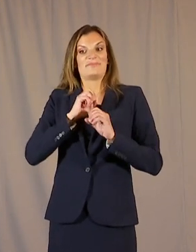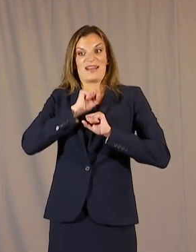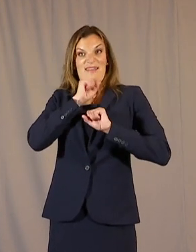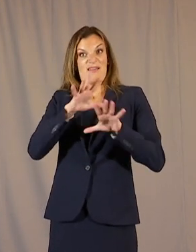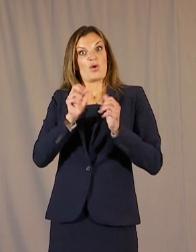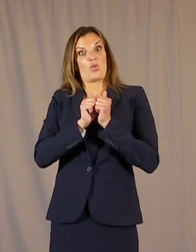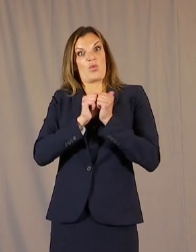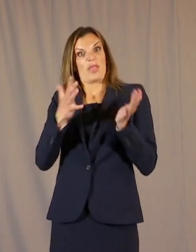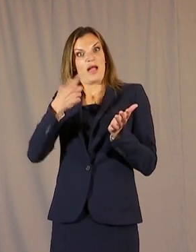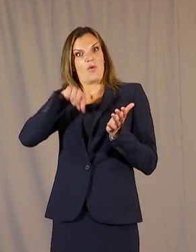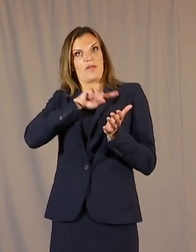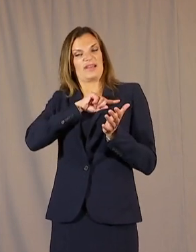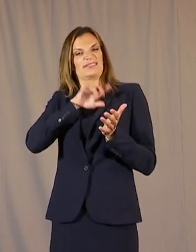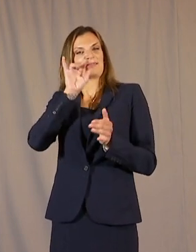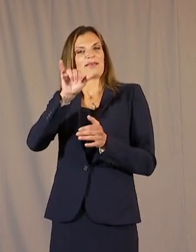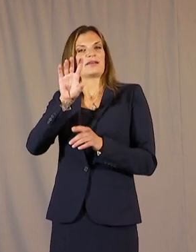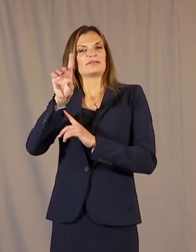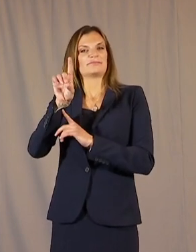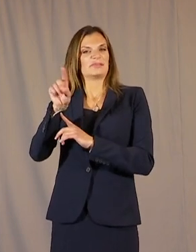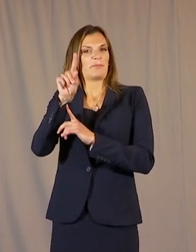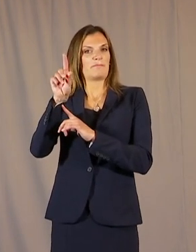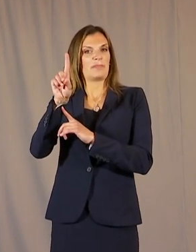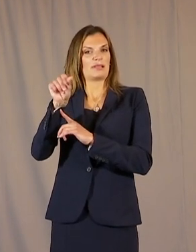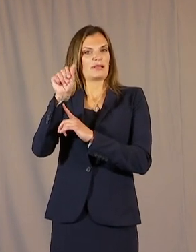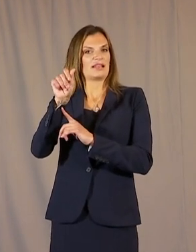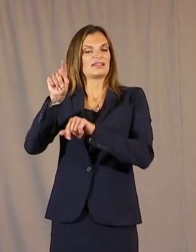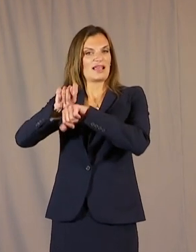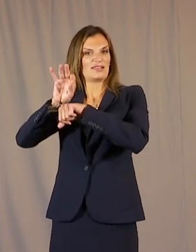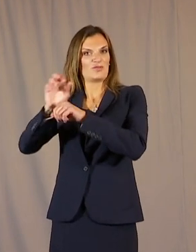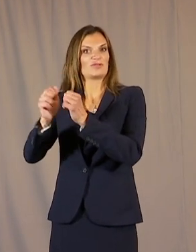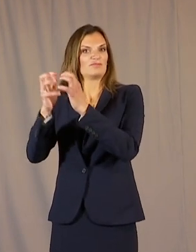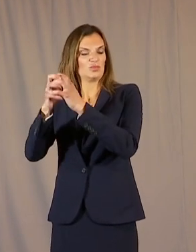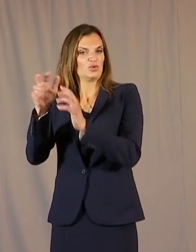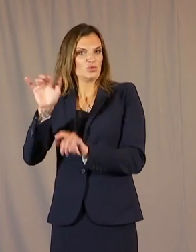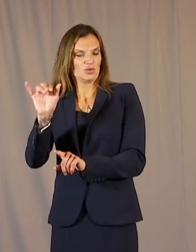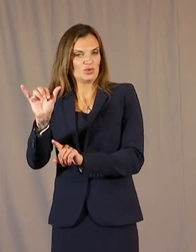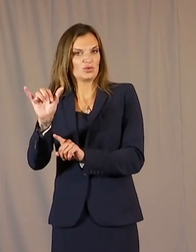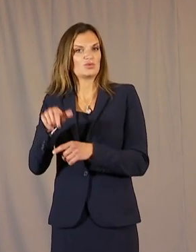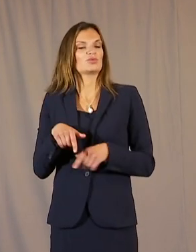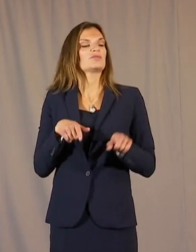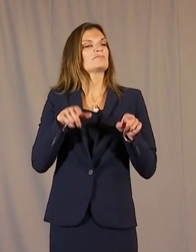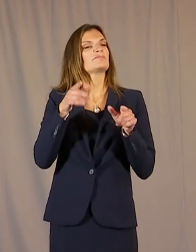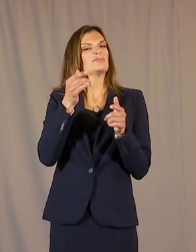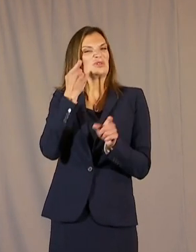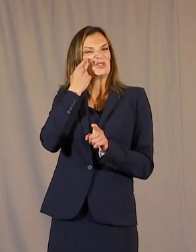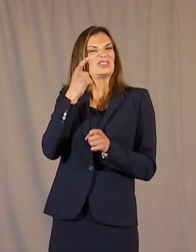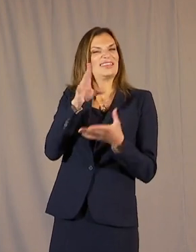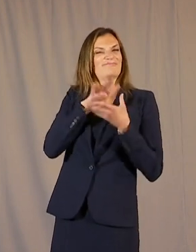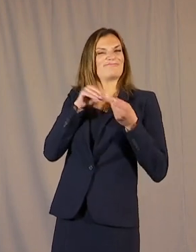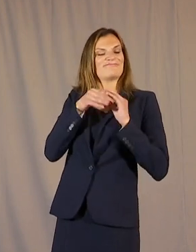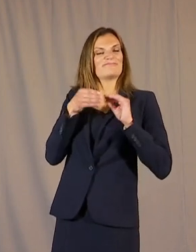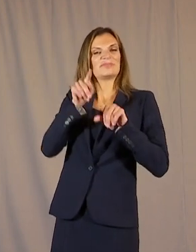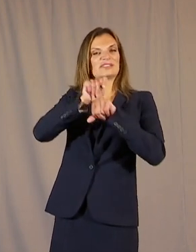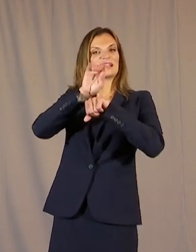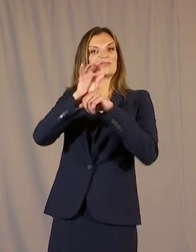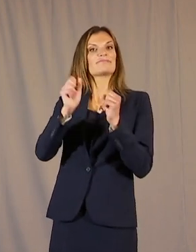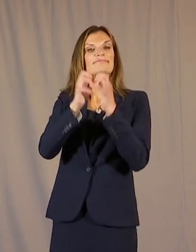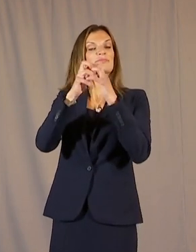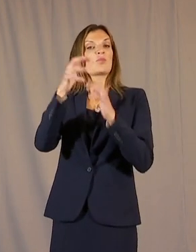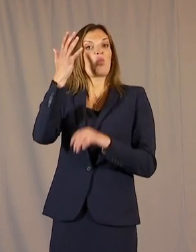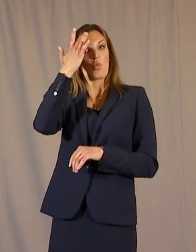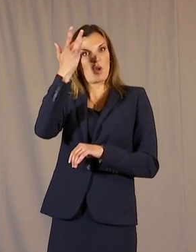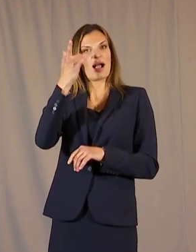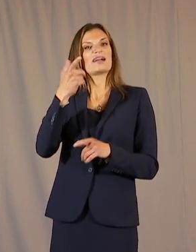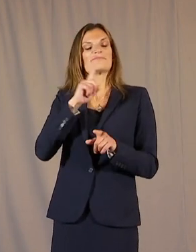the task force was formed very strategically. Tommy just alluded to that fact. The